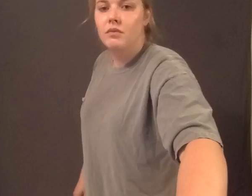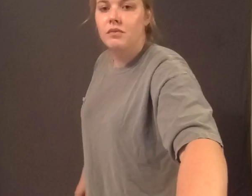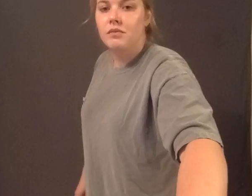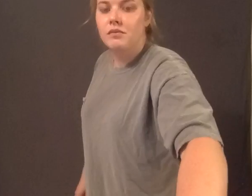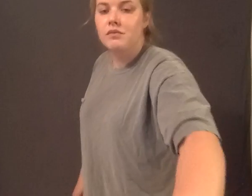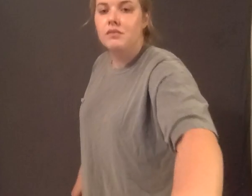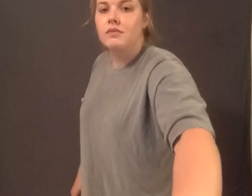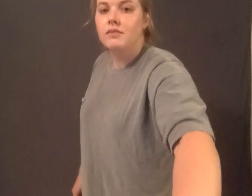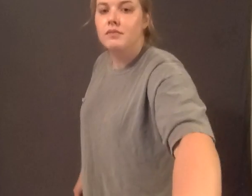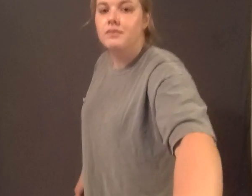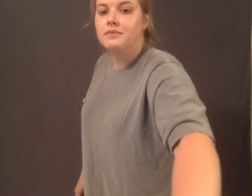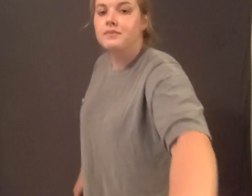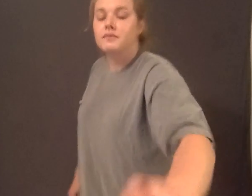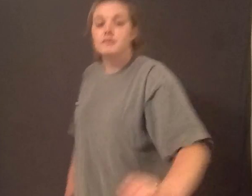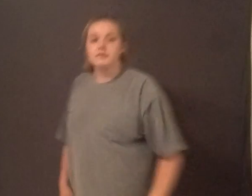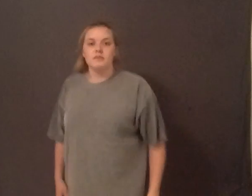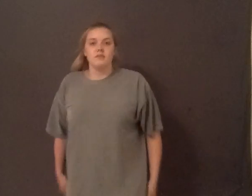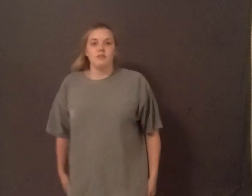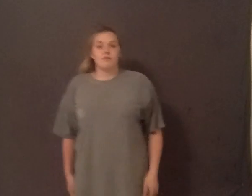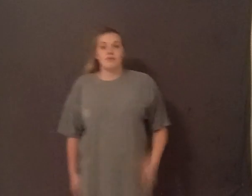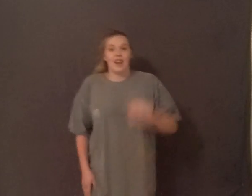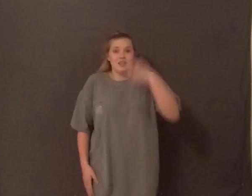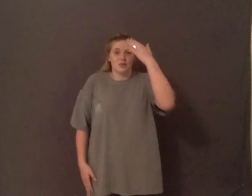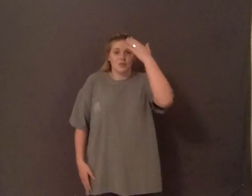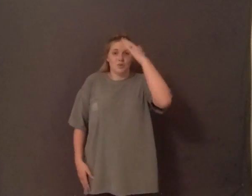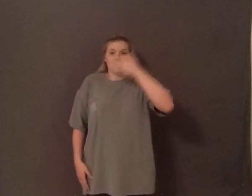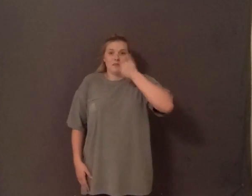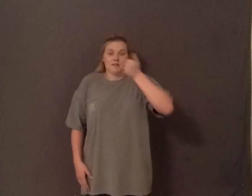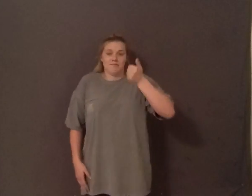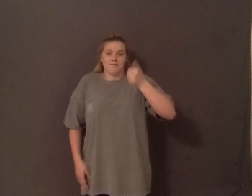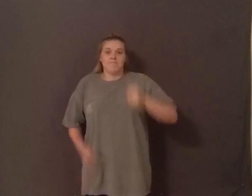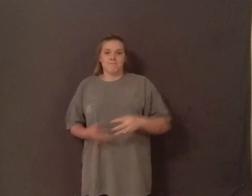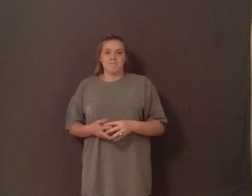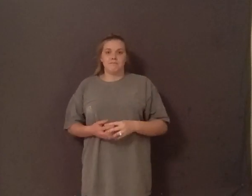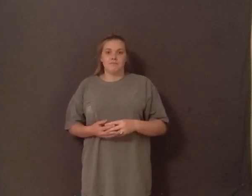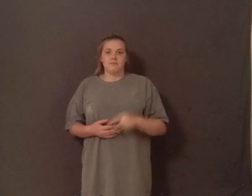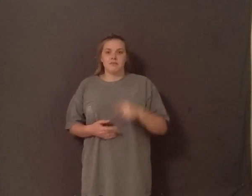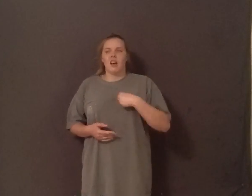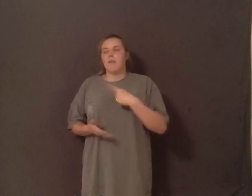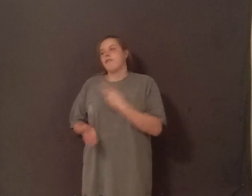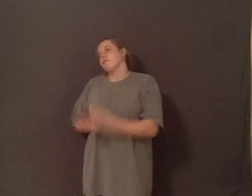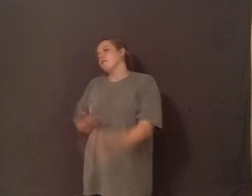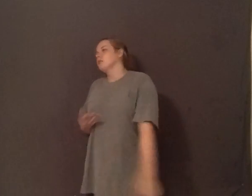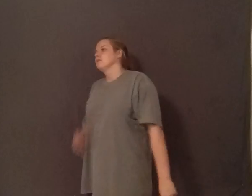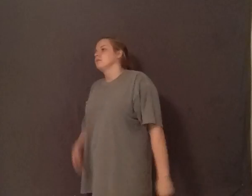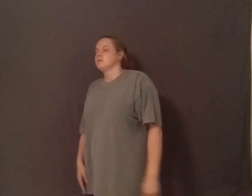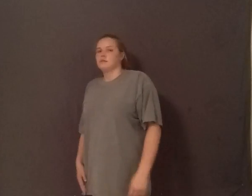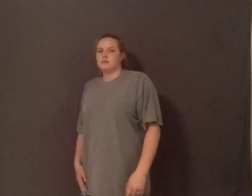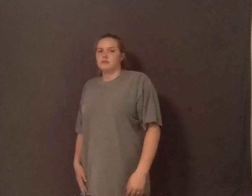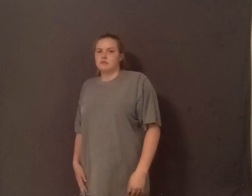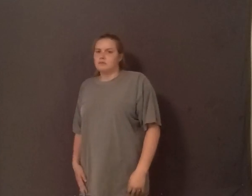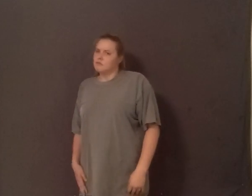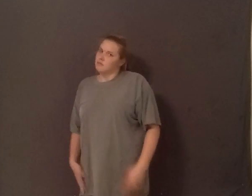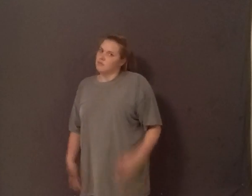what's best. You see, we might have an idea. It means I'm a failure. How do you know you won't succeed even more if you fail at your